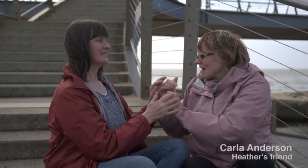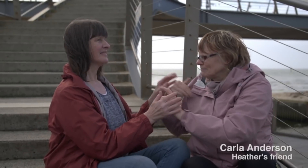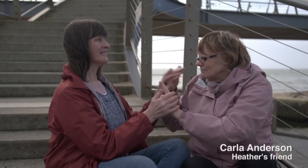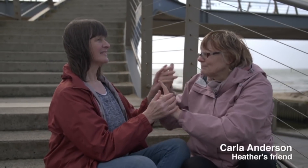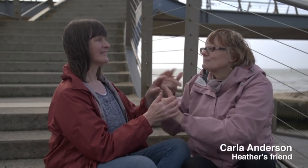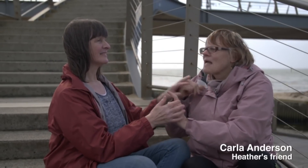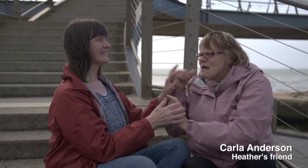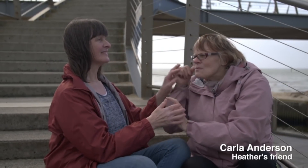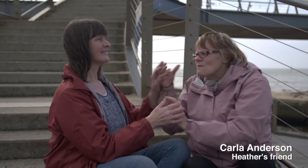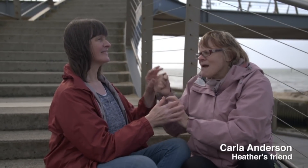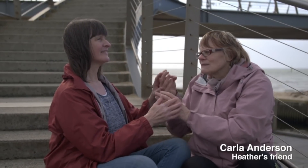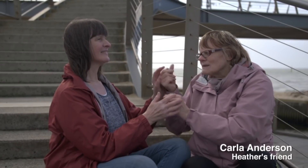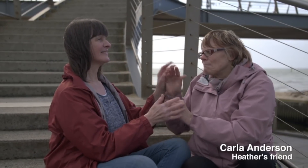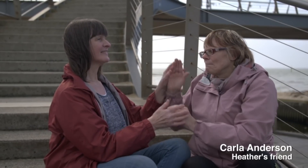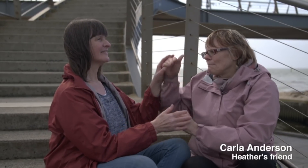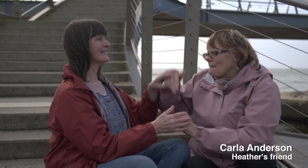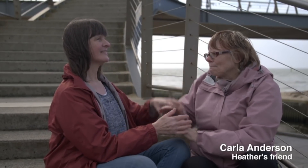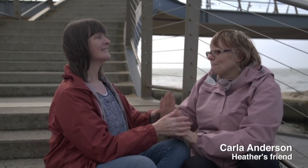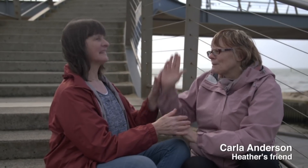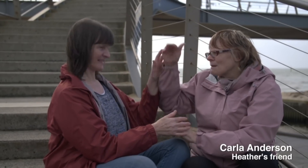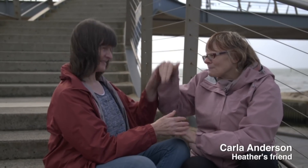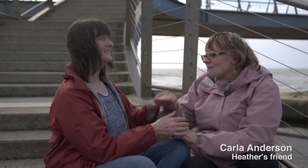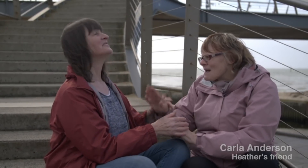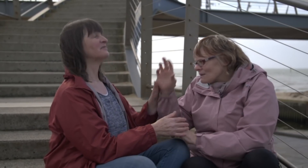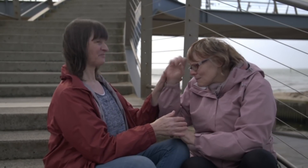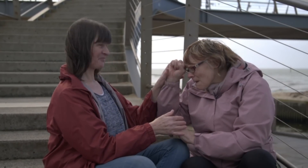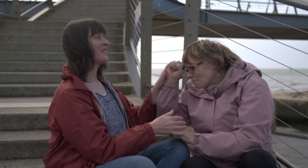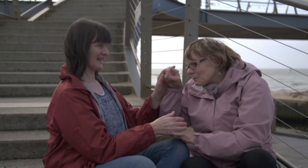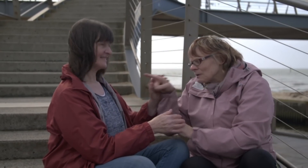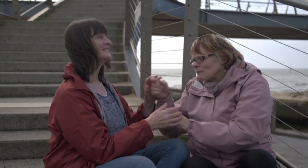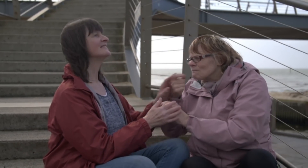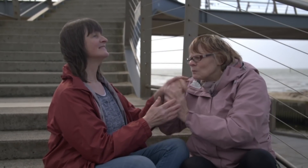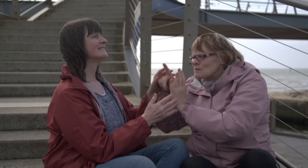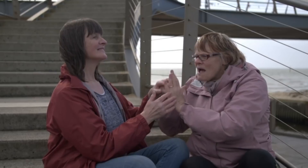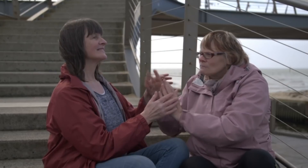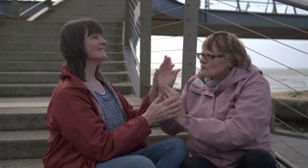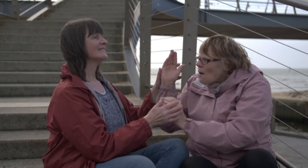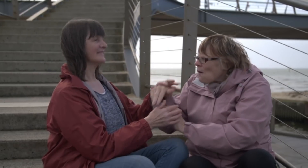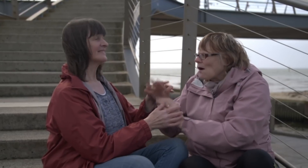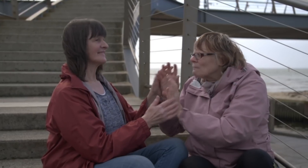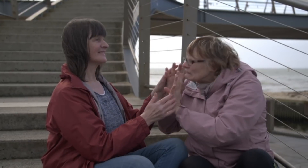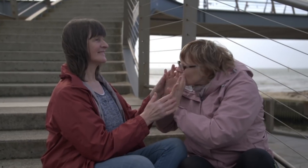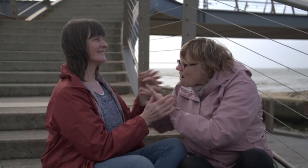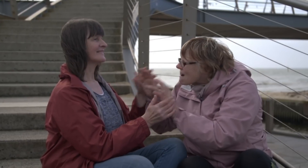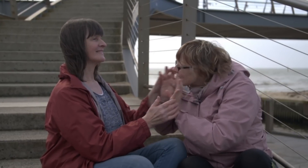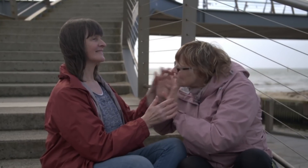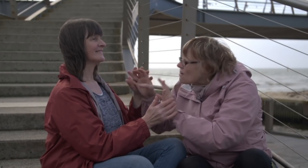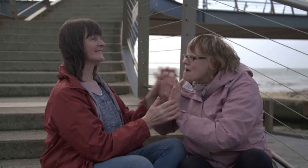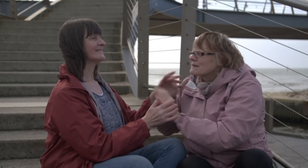I know, we've been friends for a long time, and you've had some, ups and downs through your life.